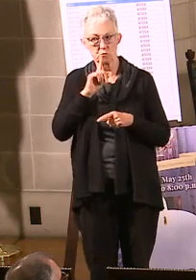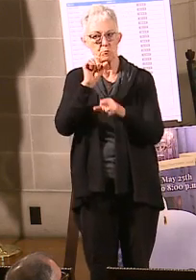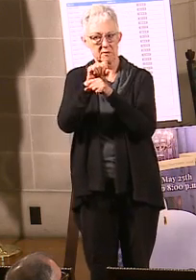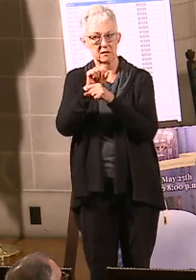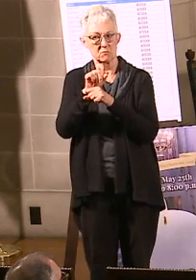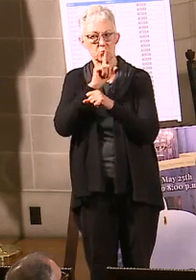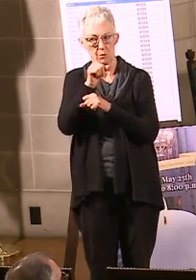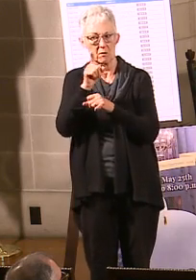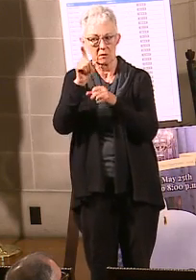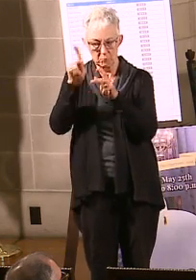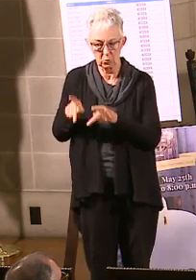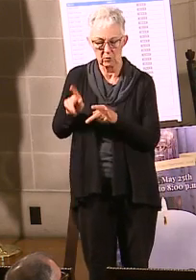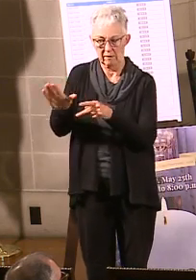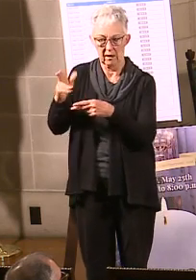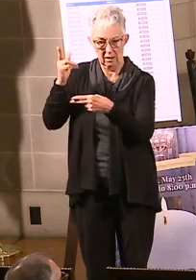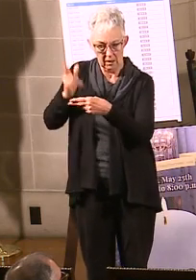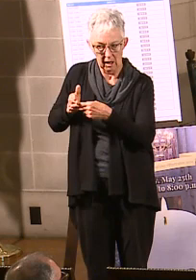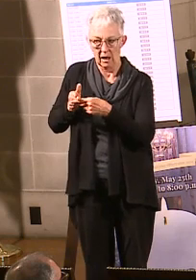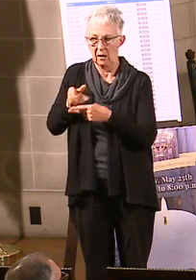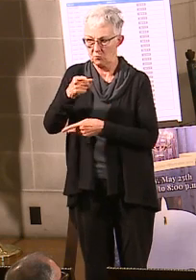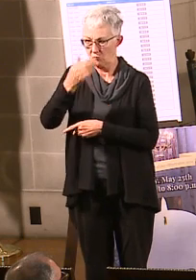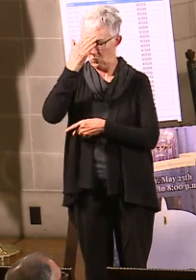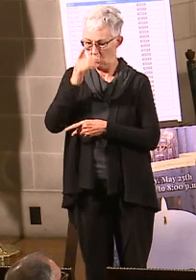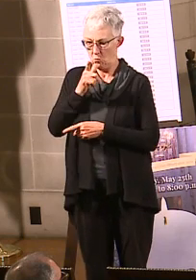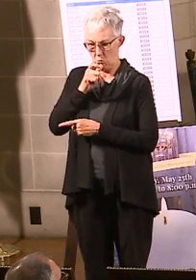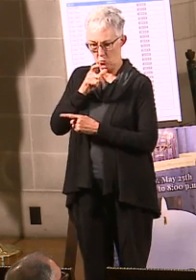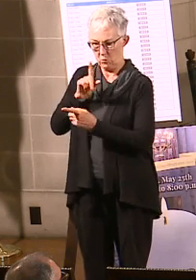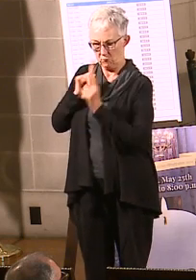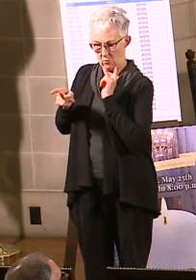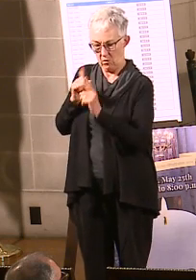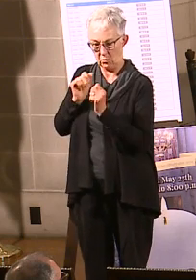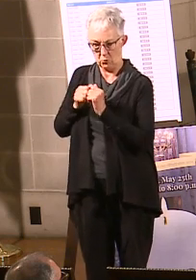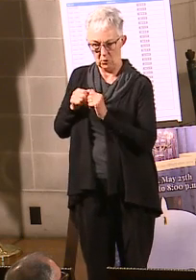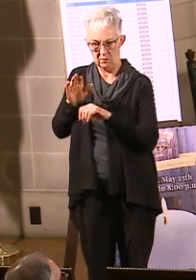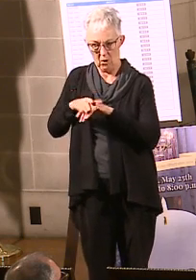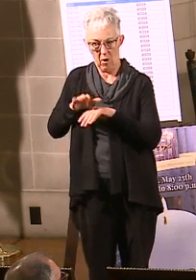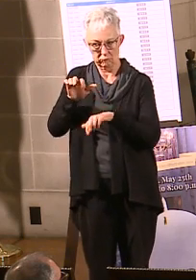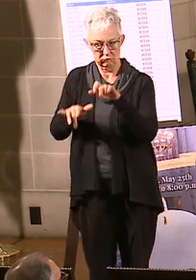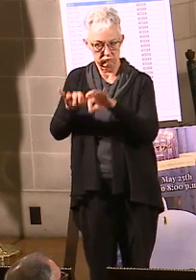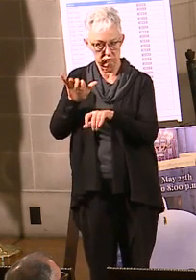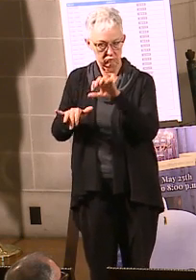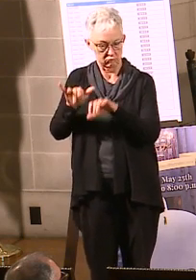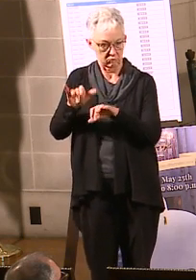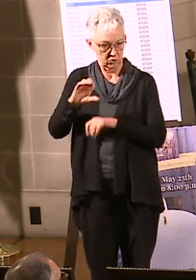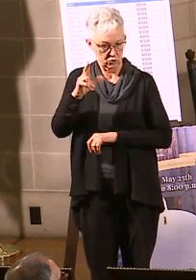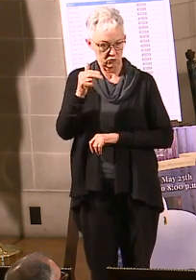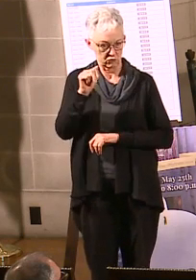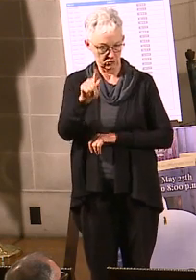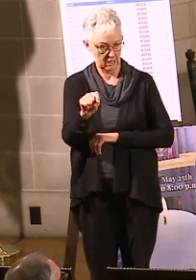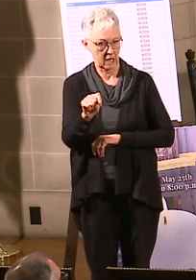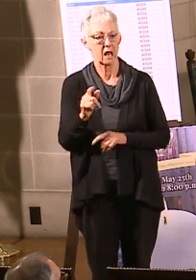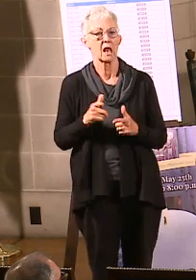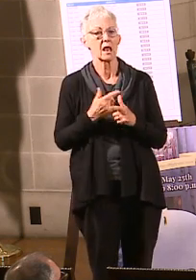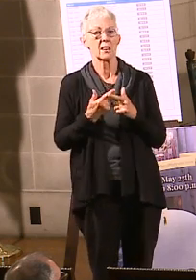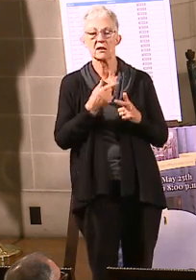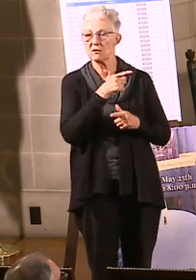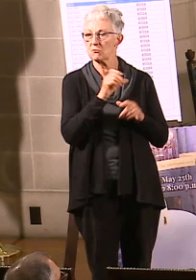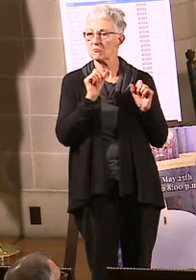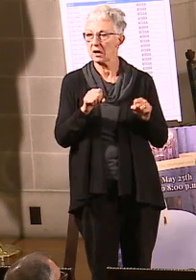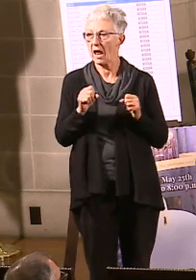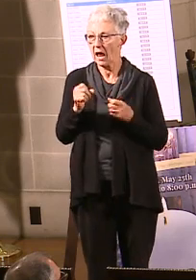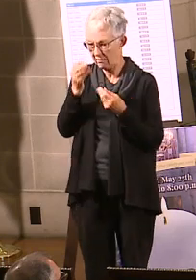veterans benefits, to check the status. We have had this up informally,